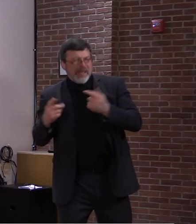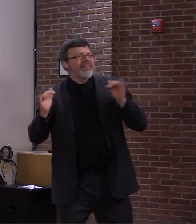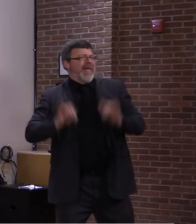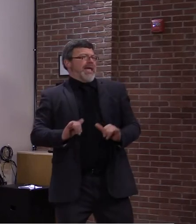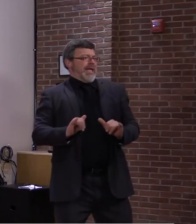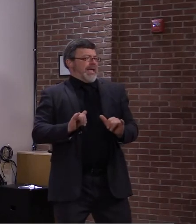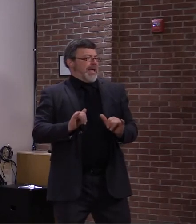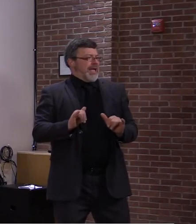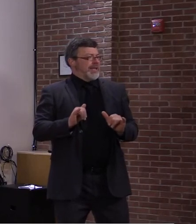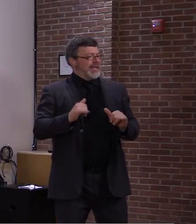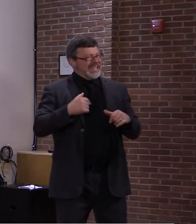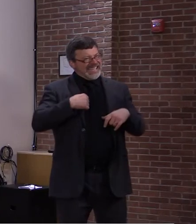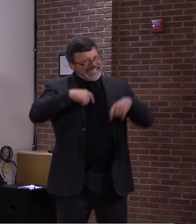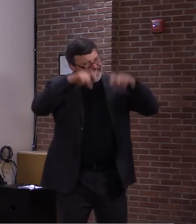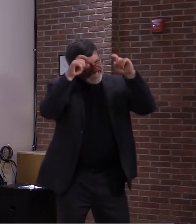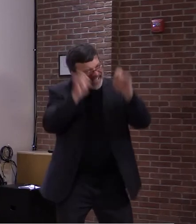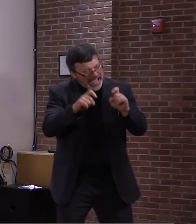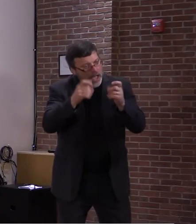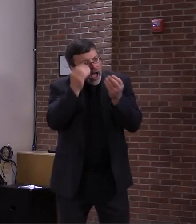back.